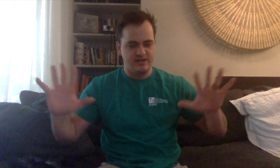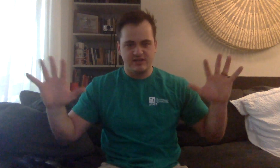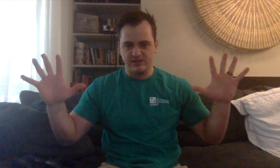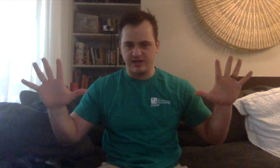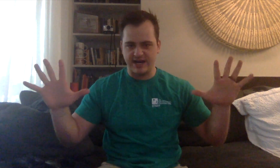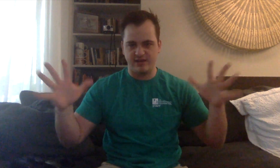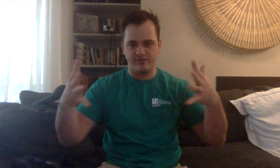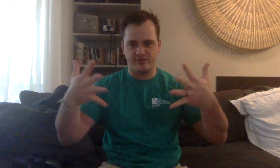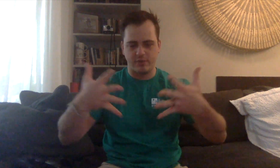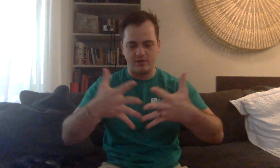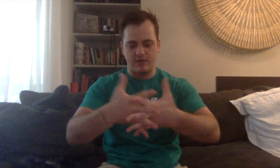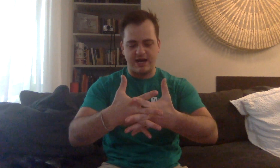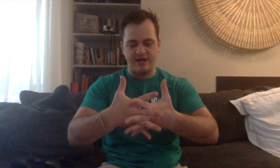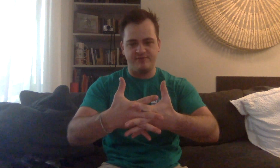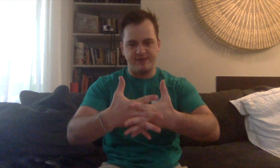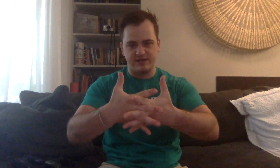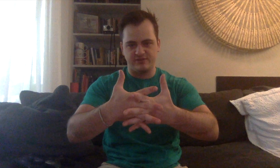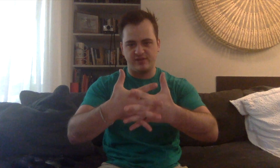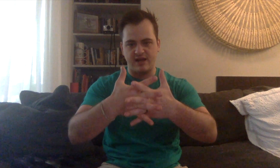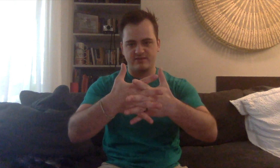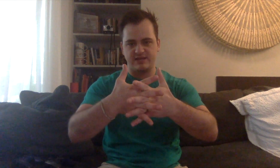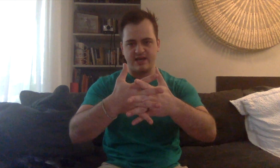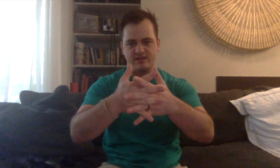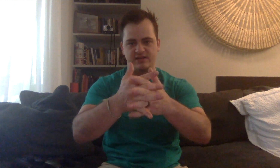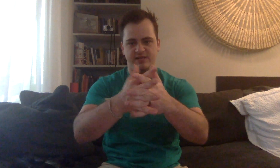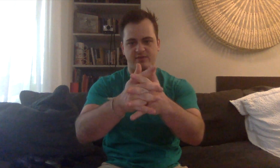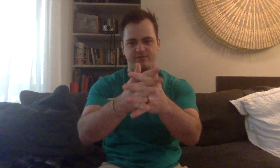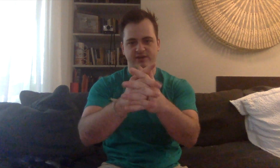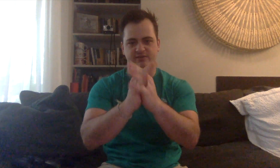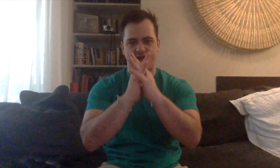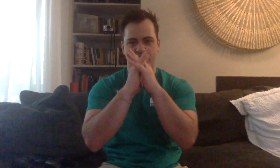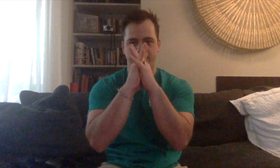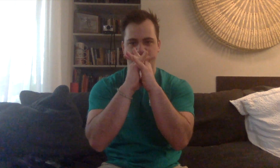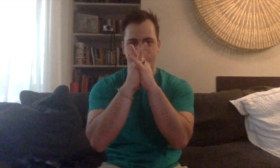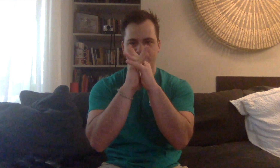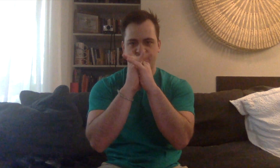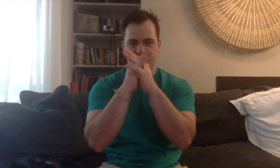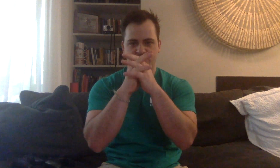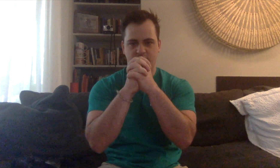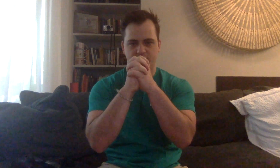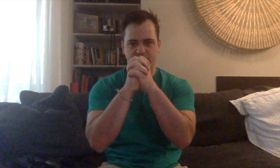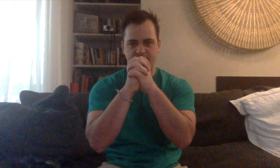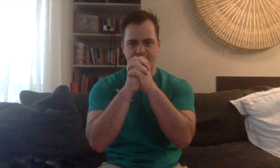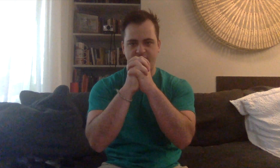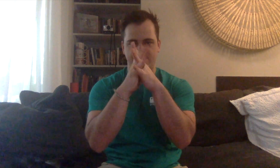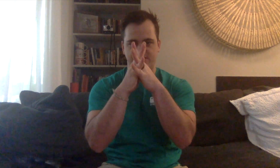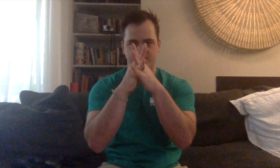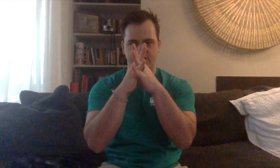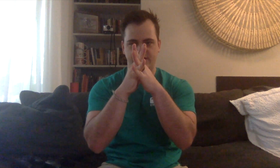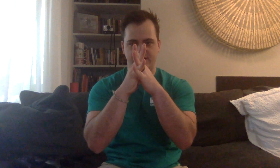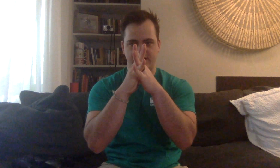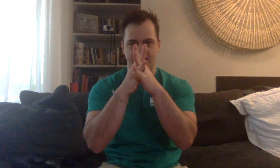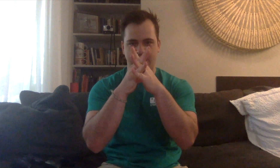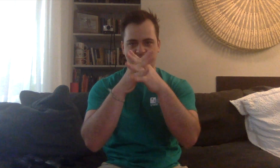your hands spread wide, fingers locked together. Keep those fingers out, though. You don't want to bring them down like this. You want it out like